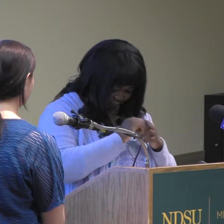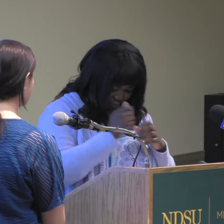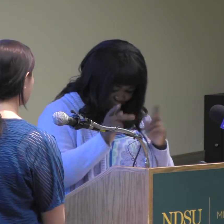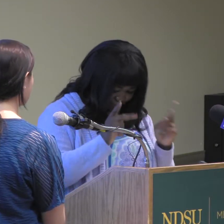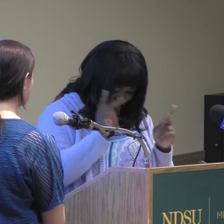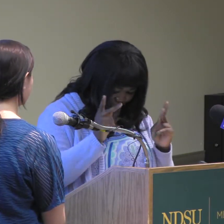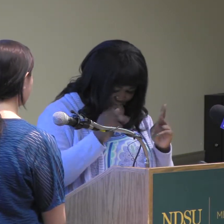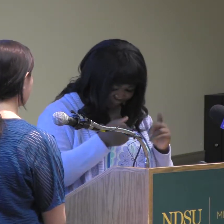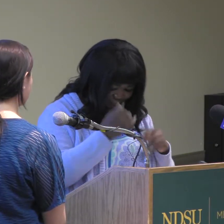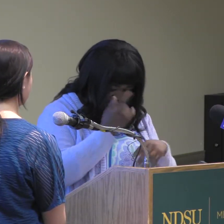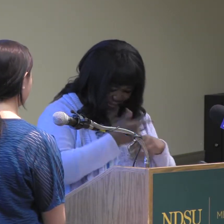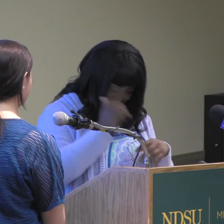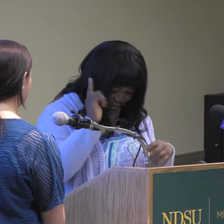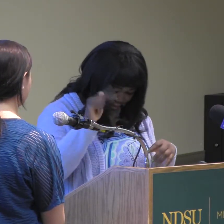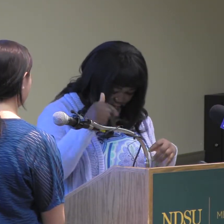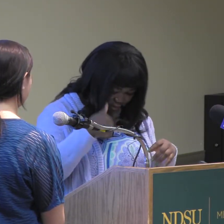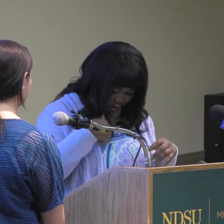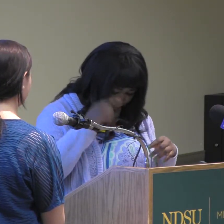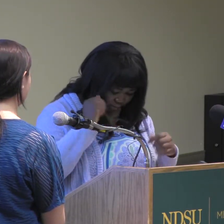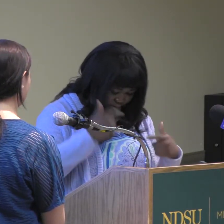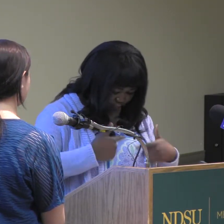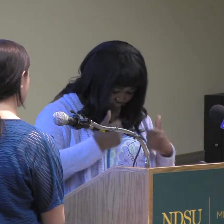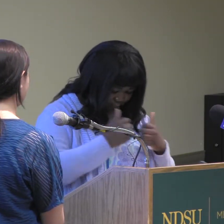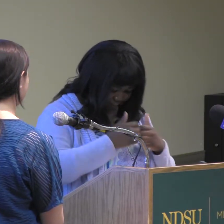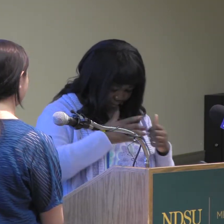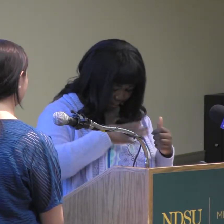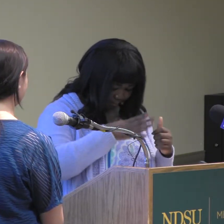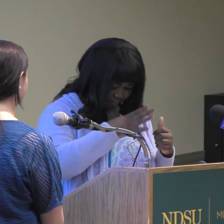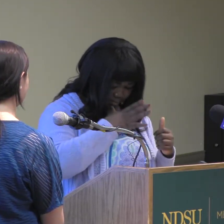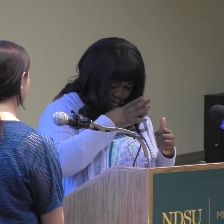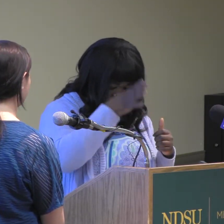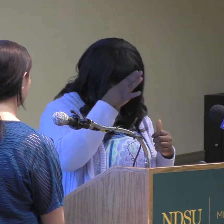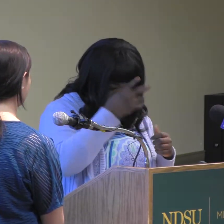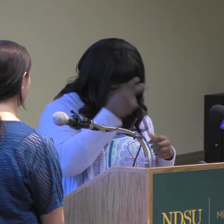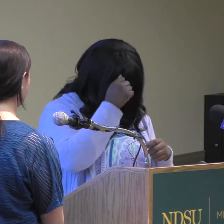I was stressed and frustrated with people for a long time.